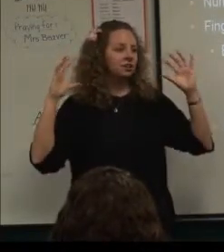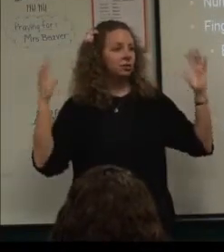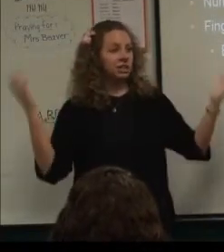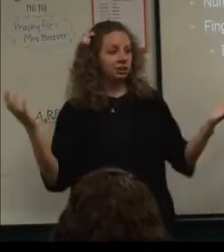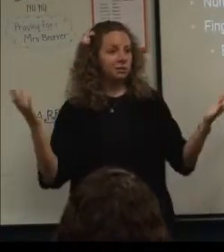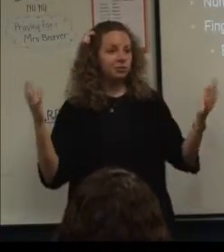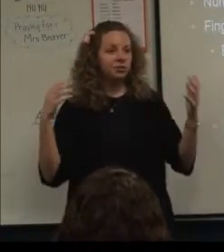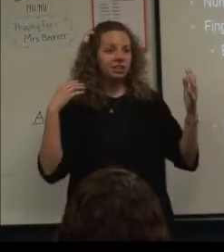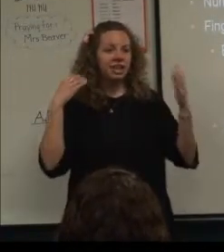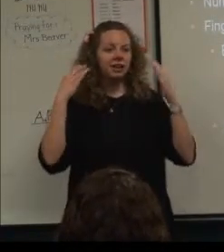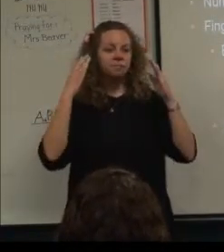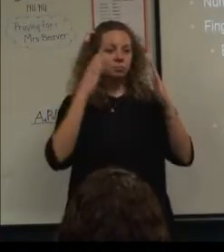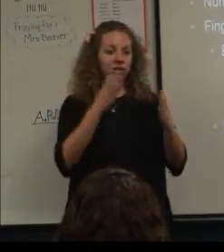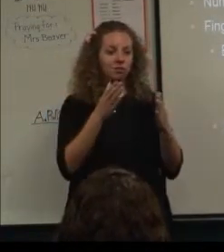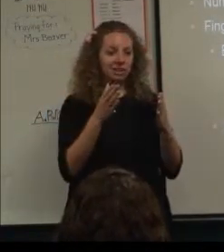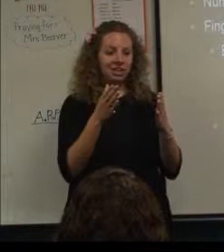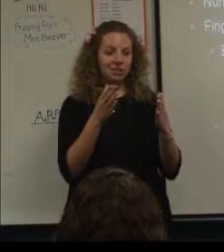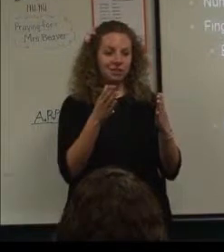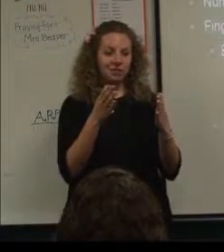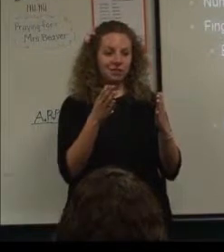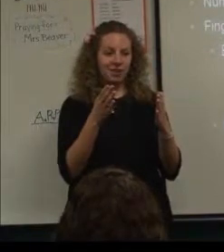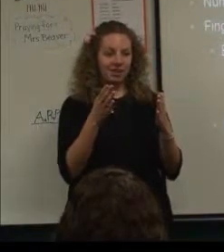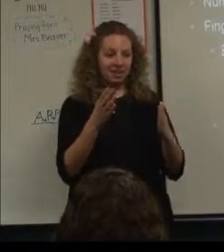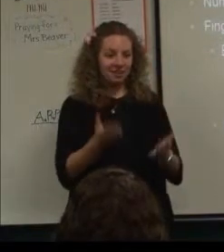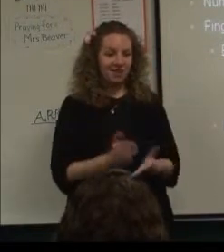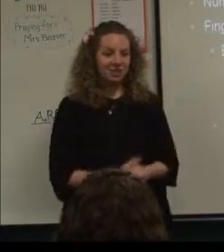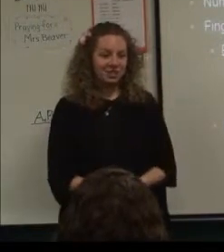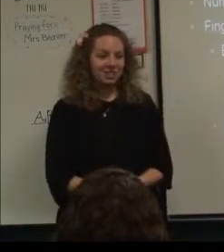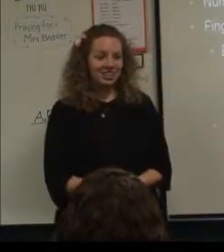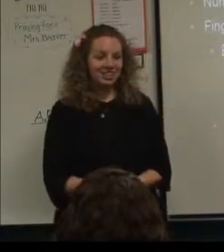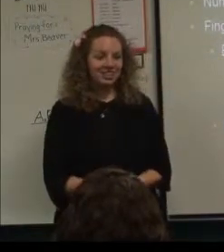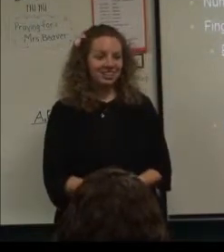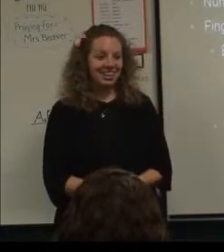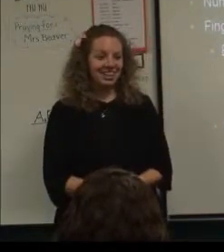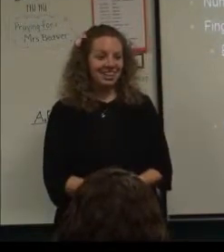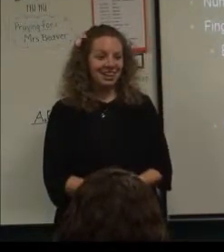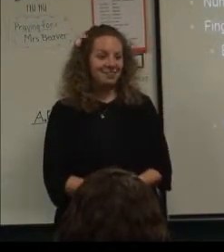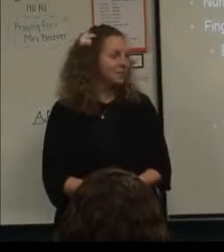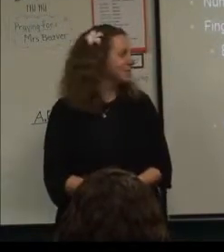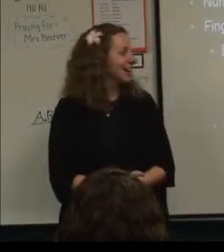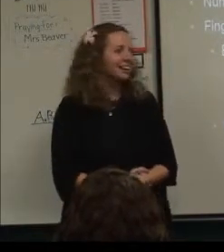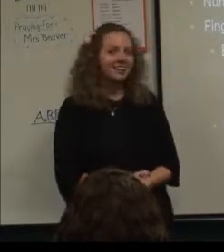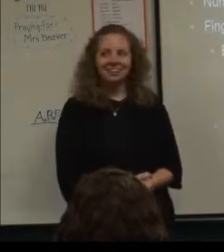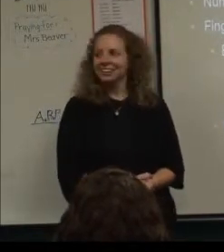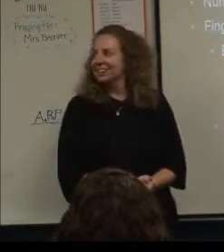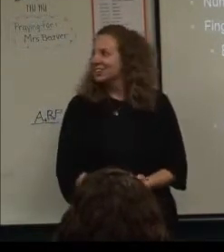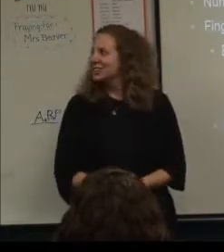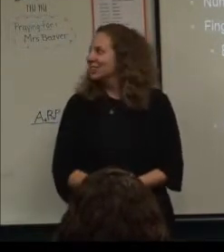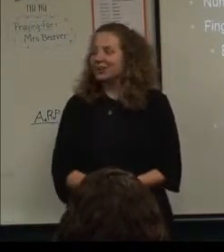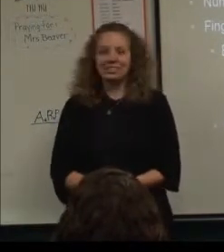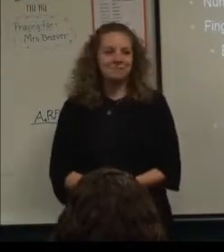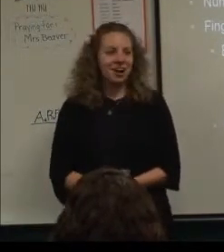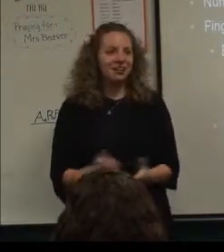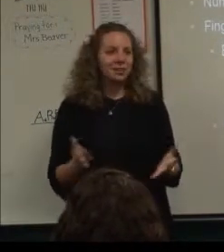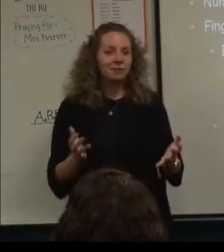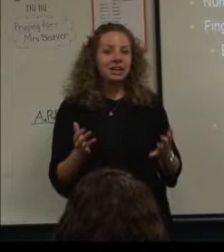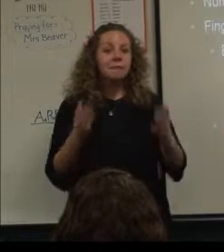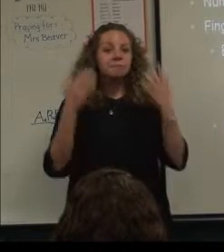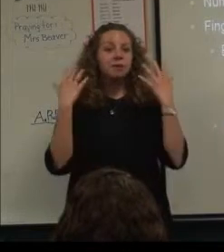with hearing people, then like we don't look at each other for very long. Like if I just sit here and like this, everybody would be like, can she look somewhere else already? But